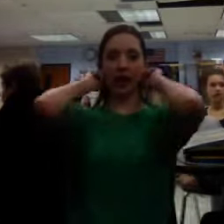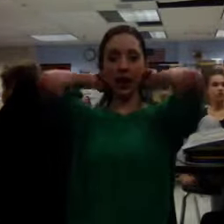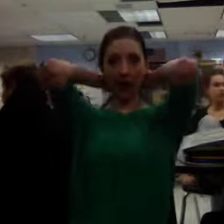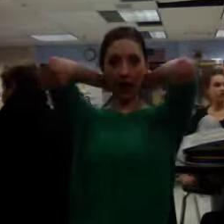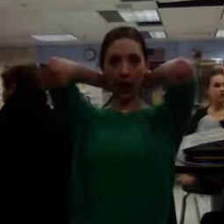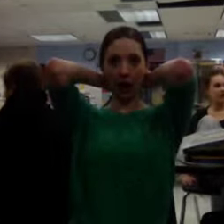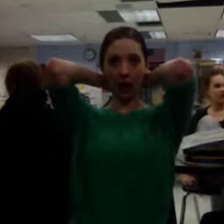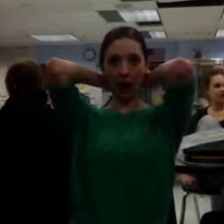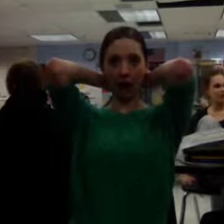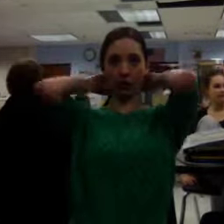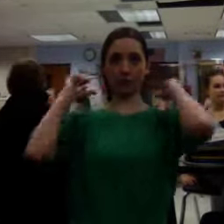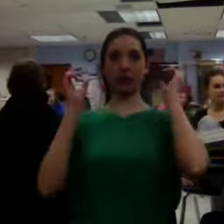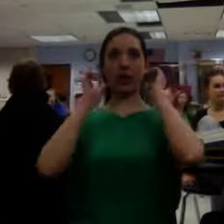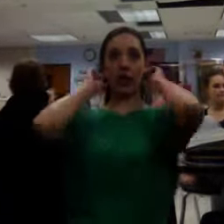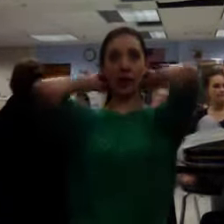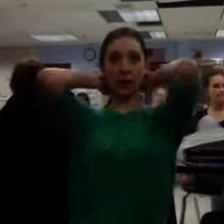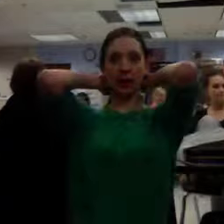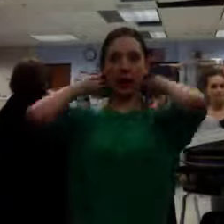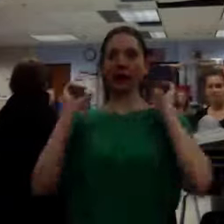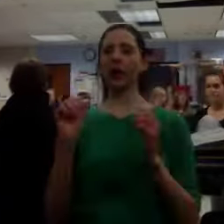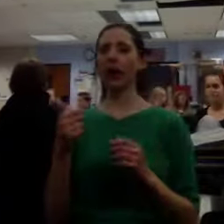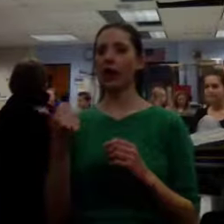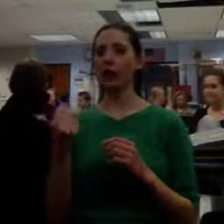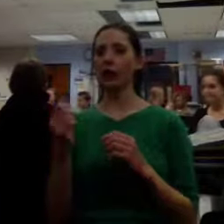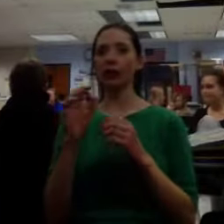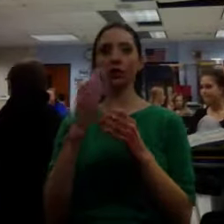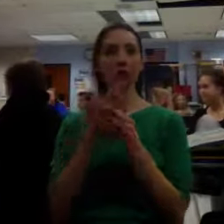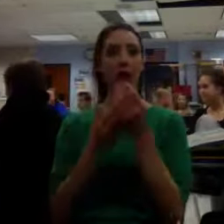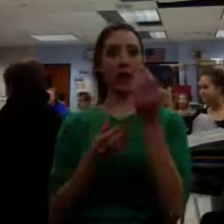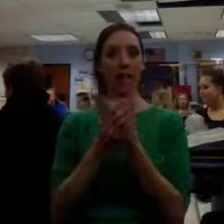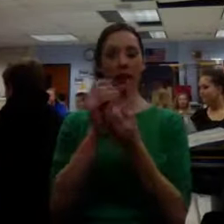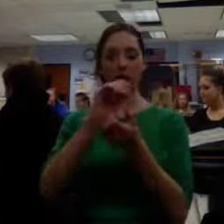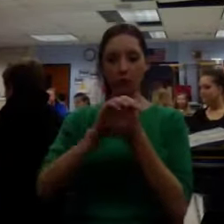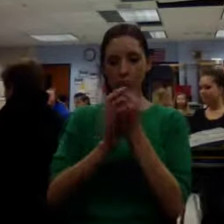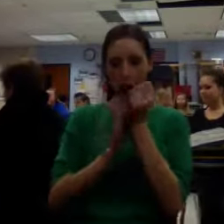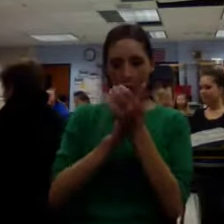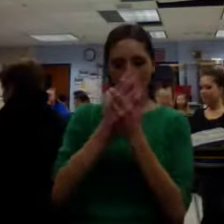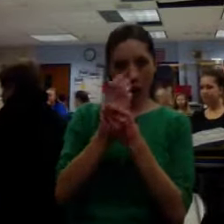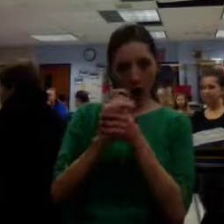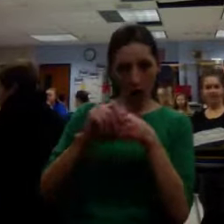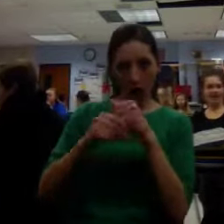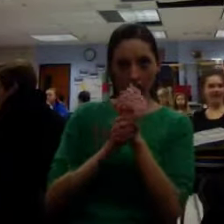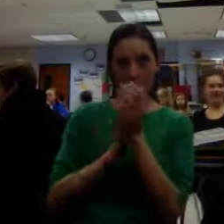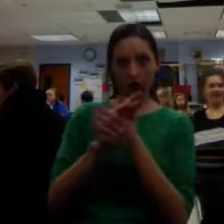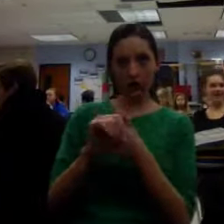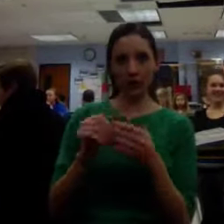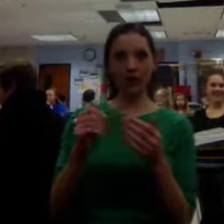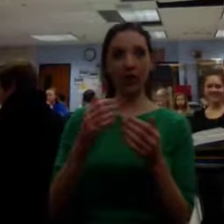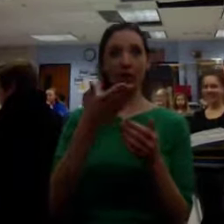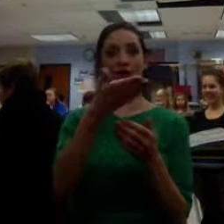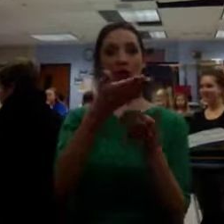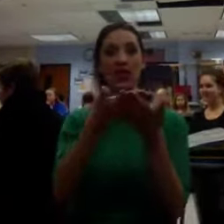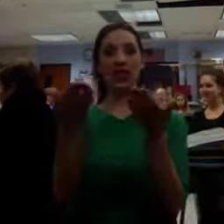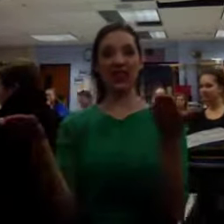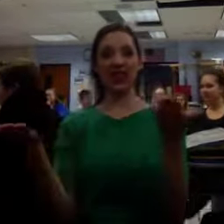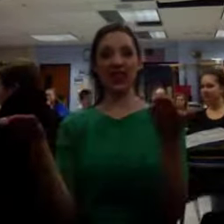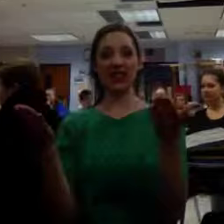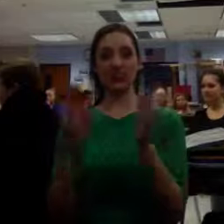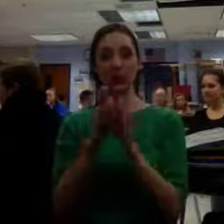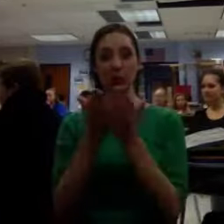else? Wash your hands. Yeah. What about all your stuff? In the other room. Out there. Okay, so